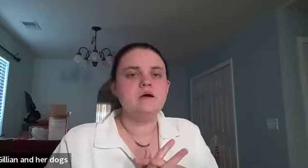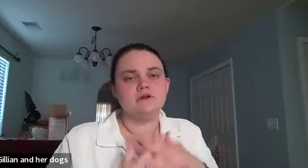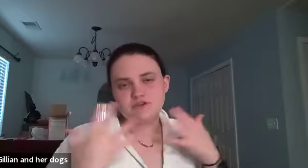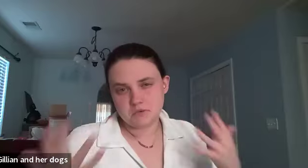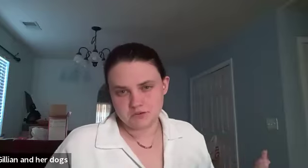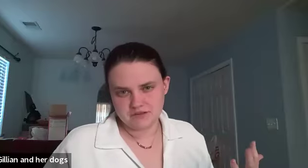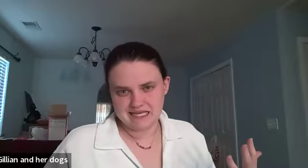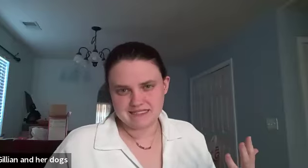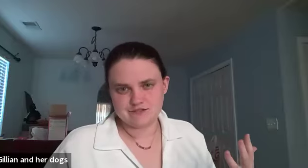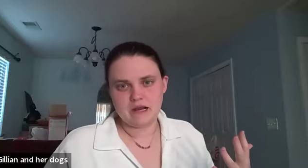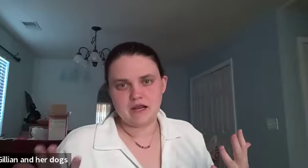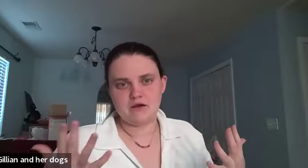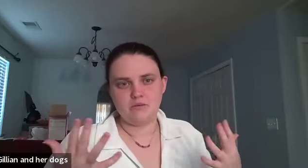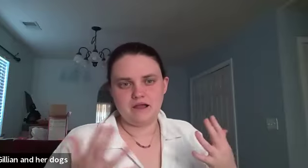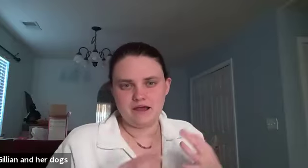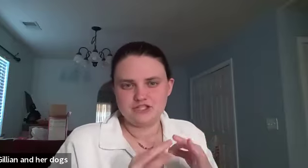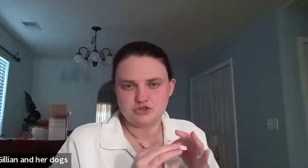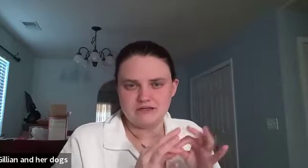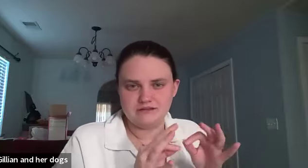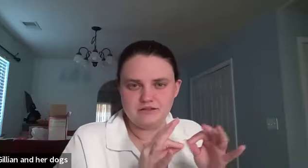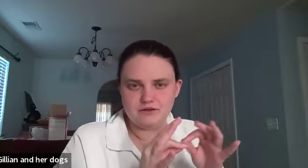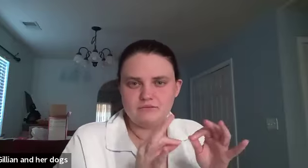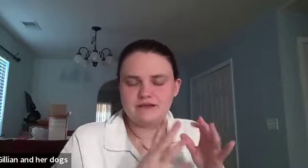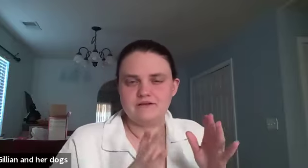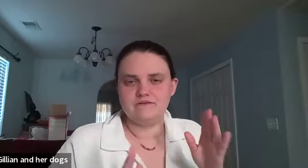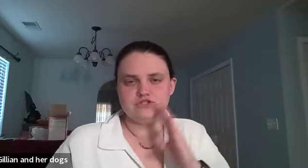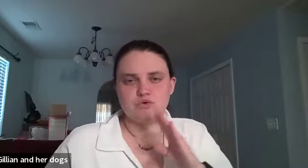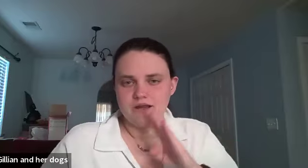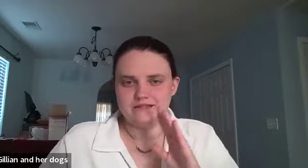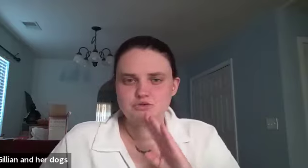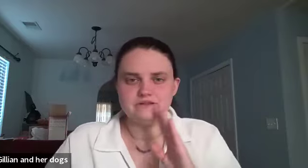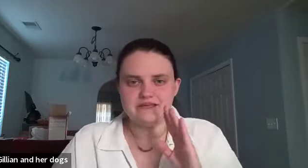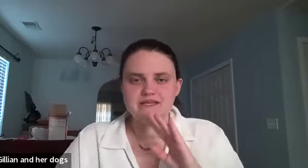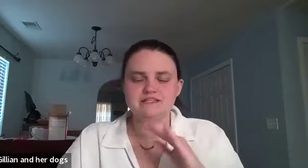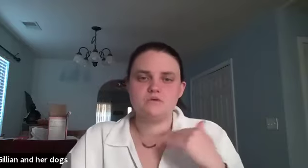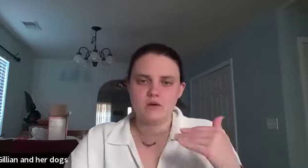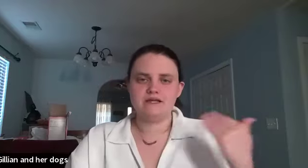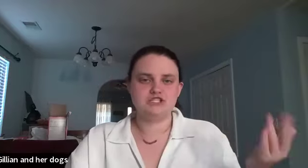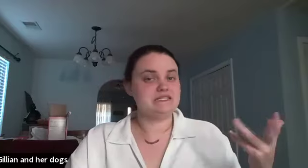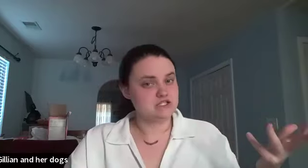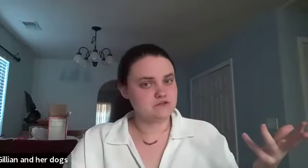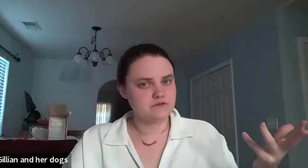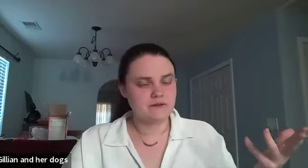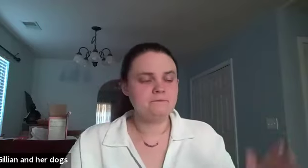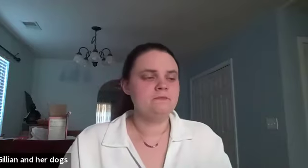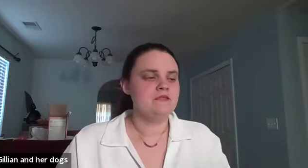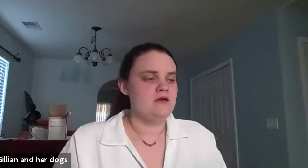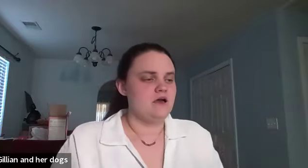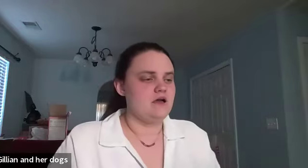but also I work with kids where we kind of try to, shorten things so that way it's just easier for them.